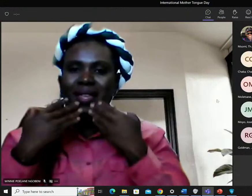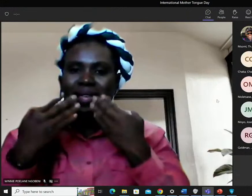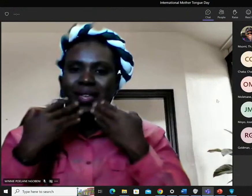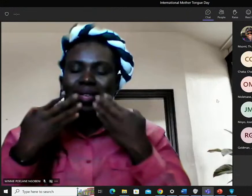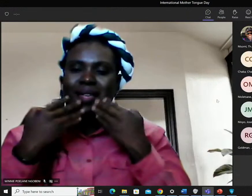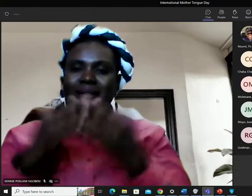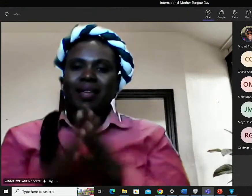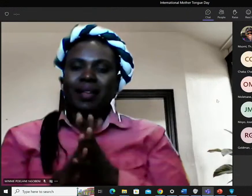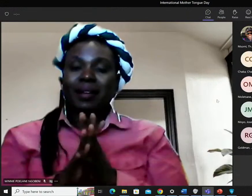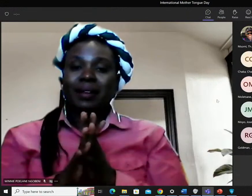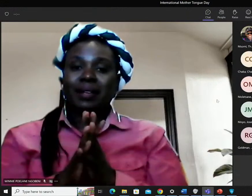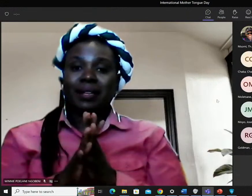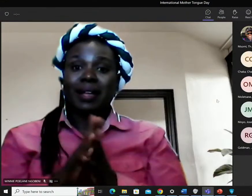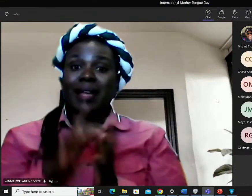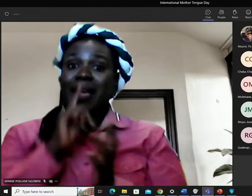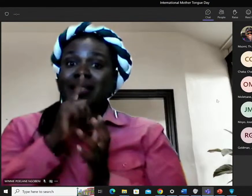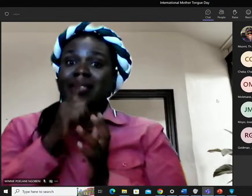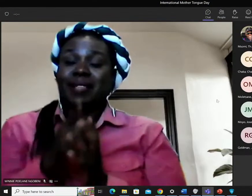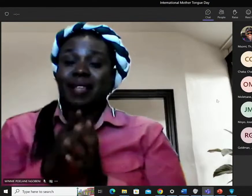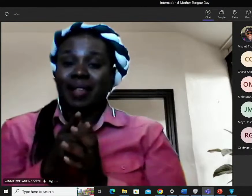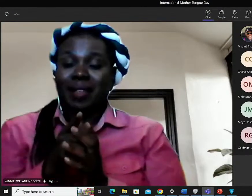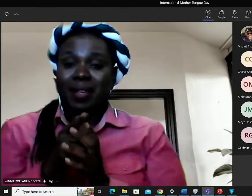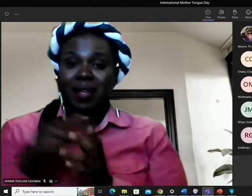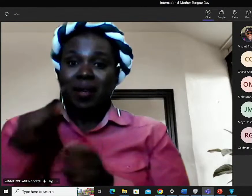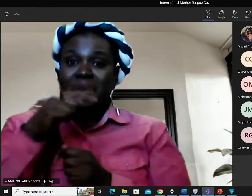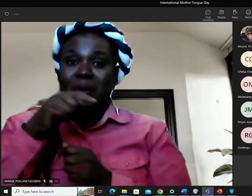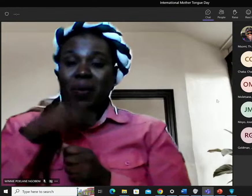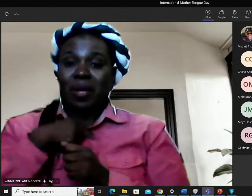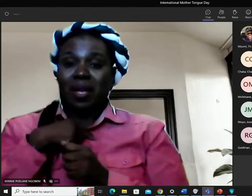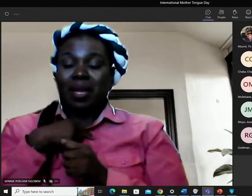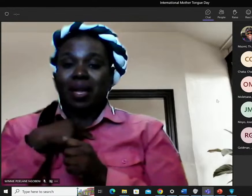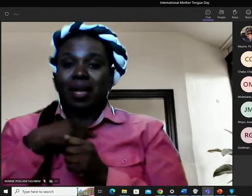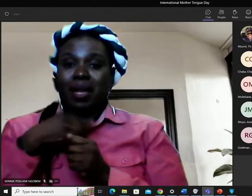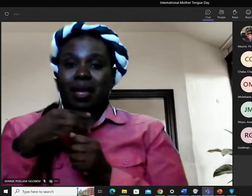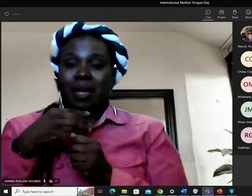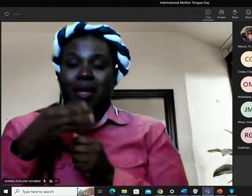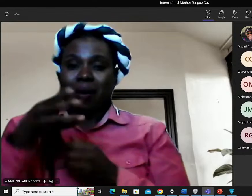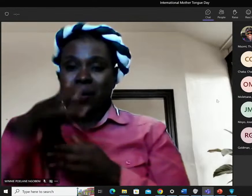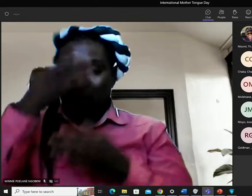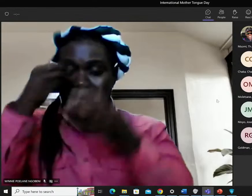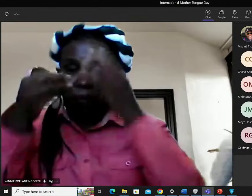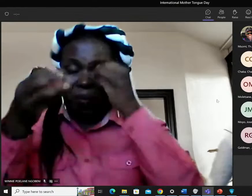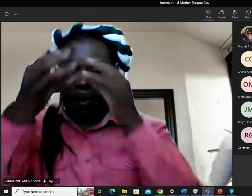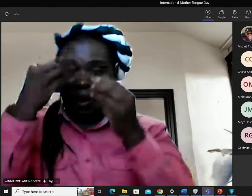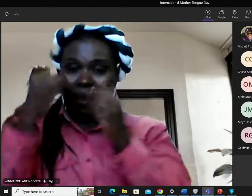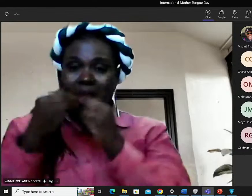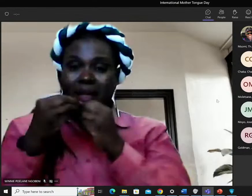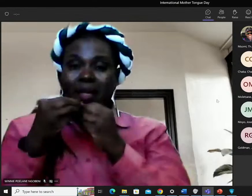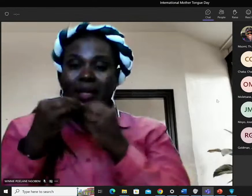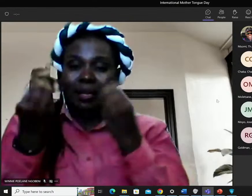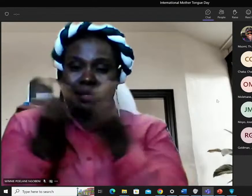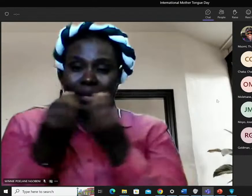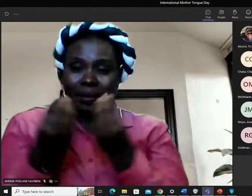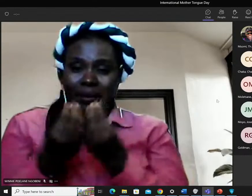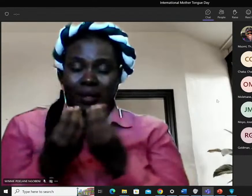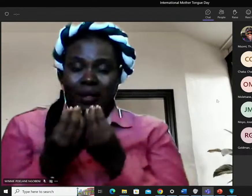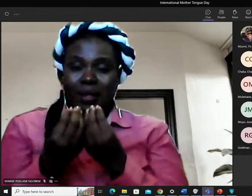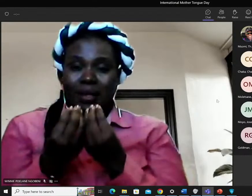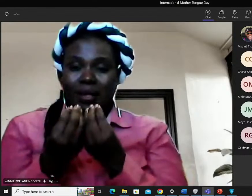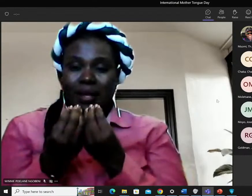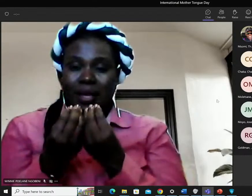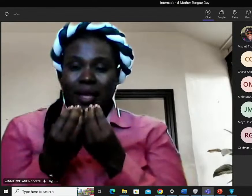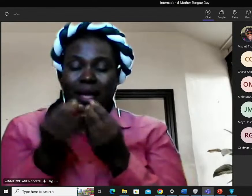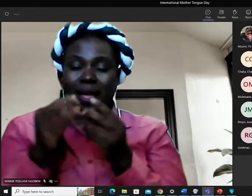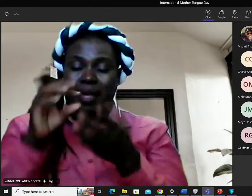as I said, or we are going to learn, and I think there's something that I just picked up